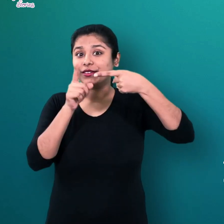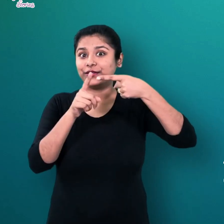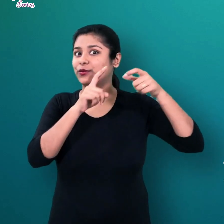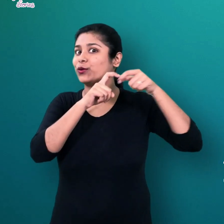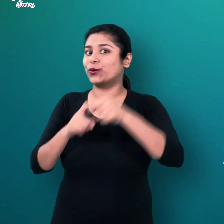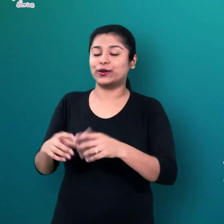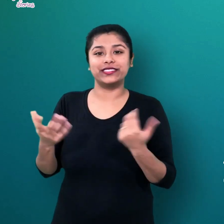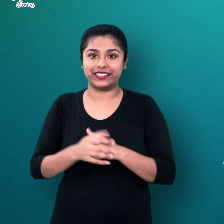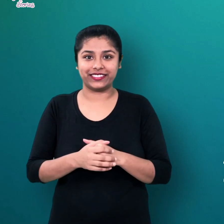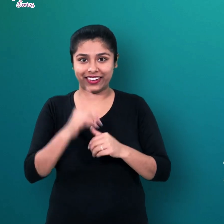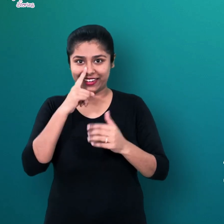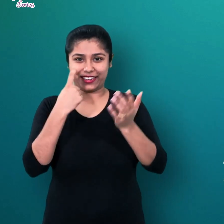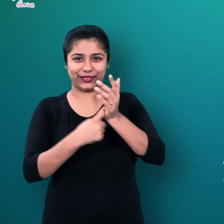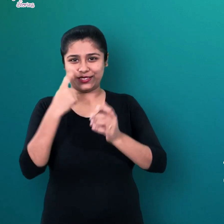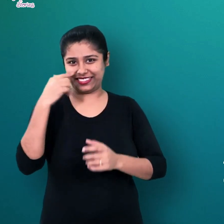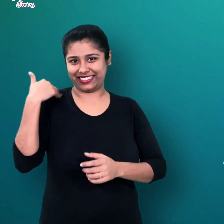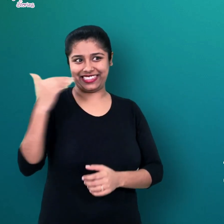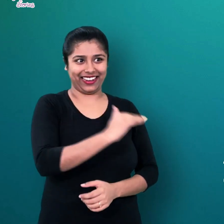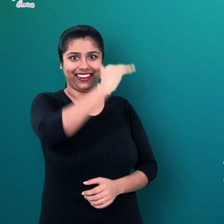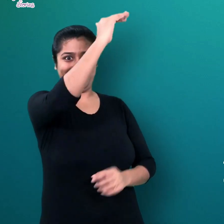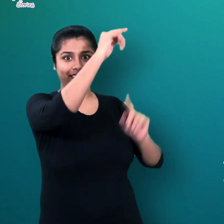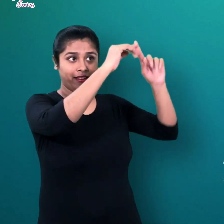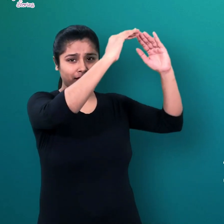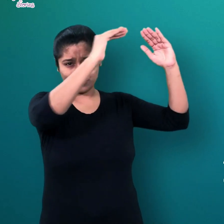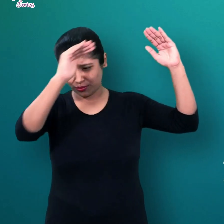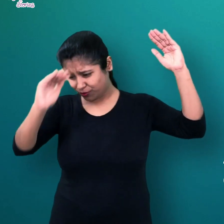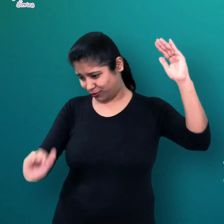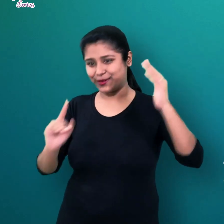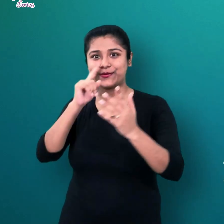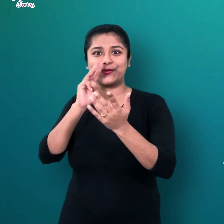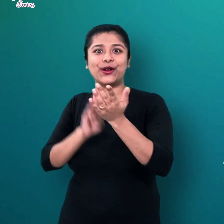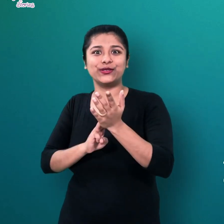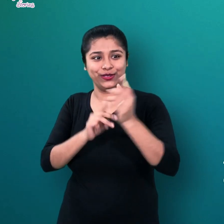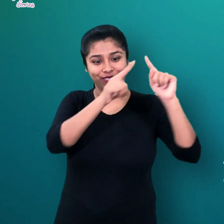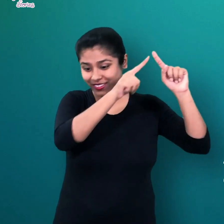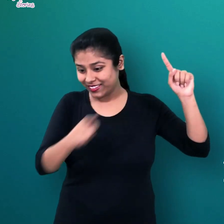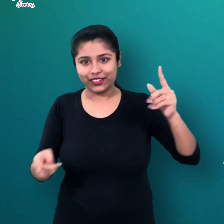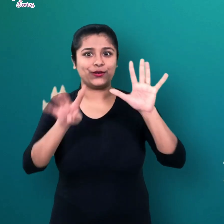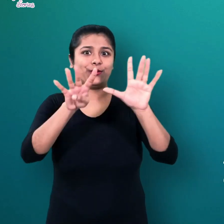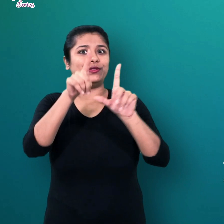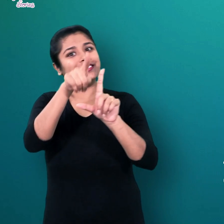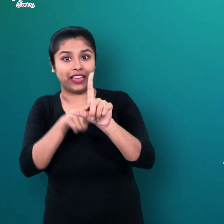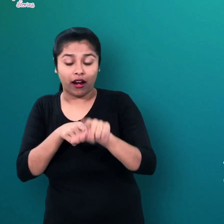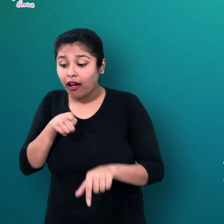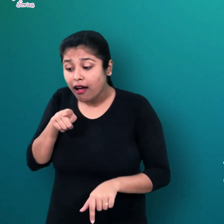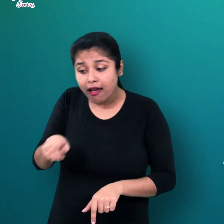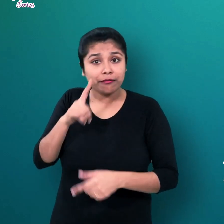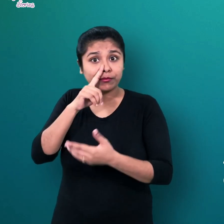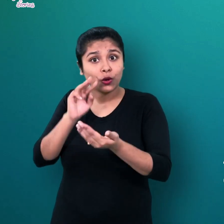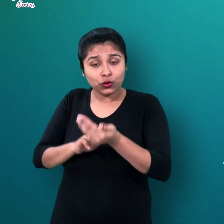passwords. 1. Manju is 9 years younger than her cousin. If Manju chooses her birth year as her password, what would it